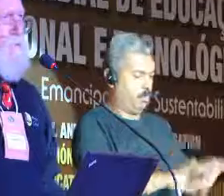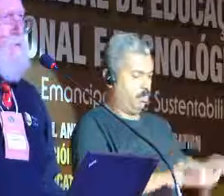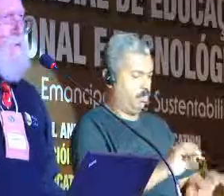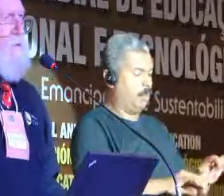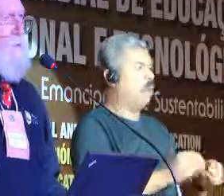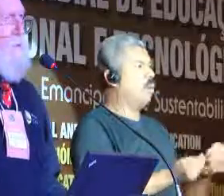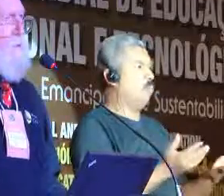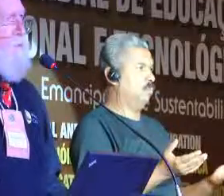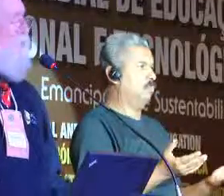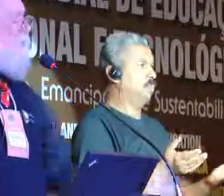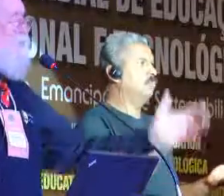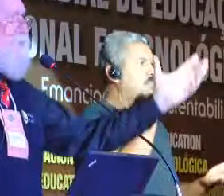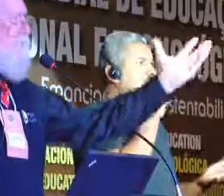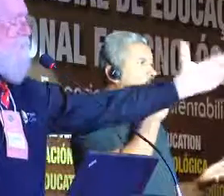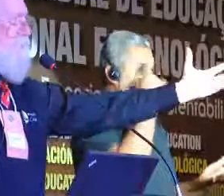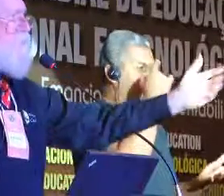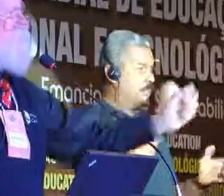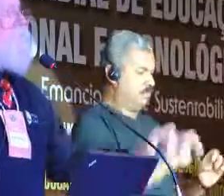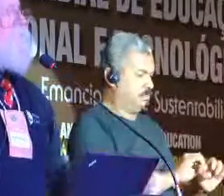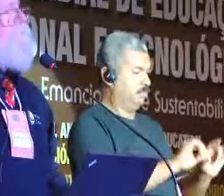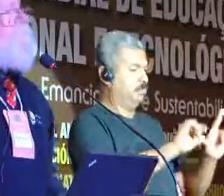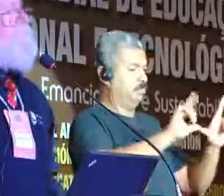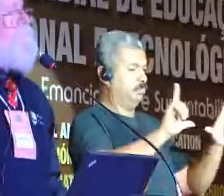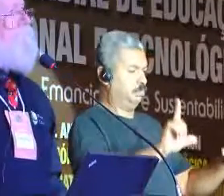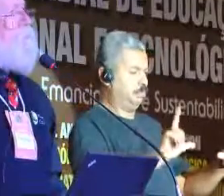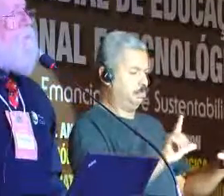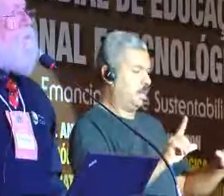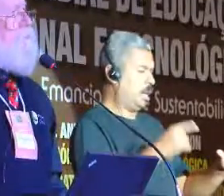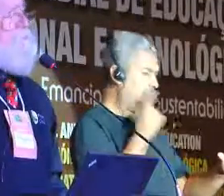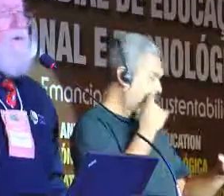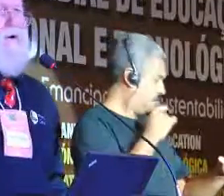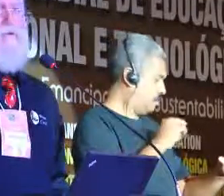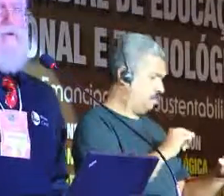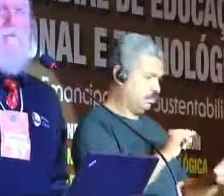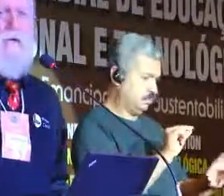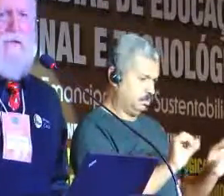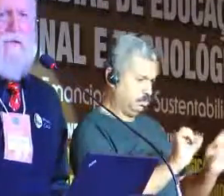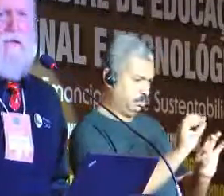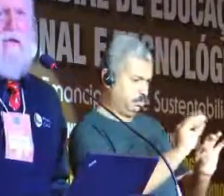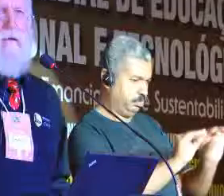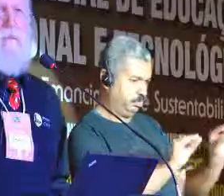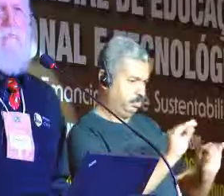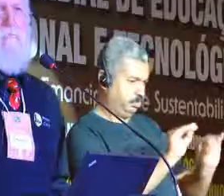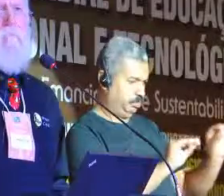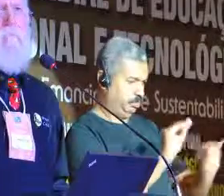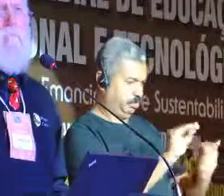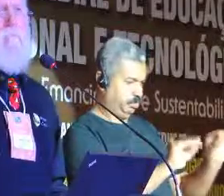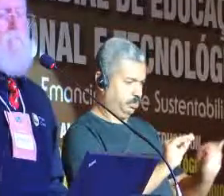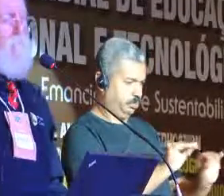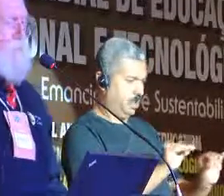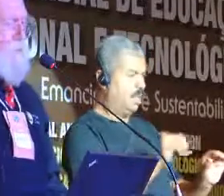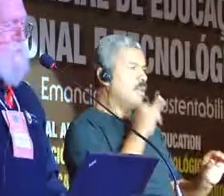kernels. Not just Linux, but also BSD.